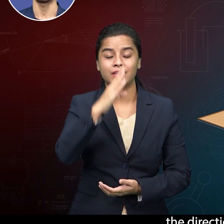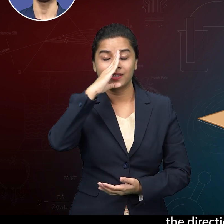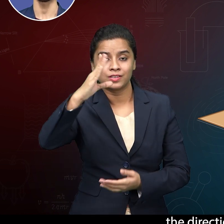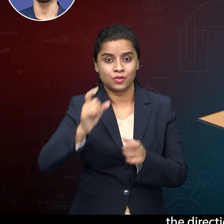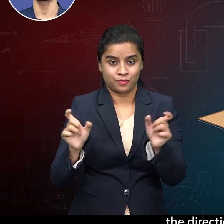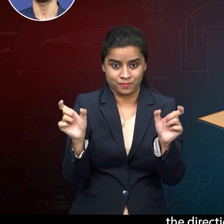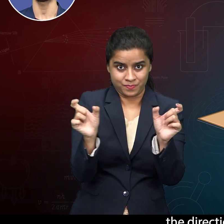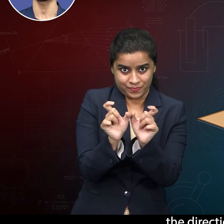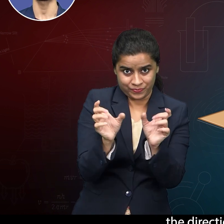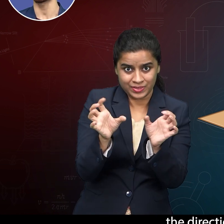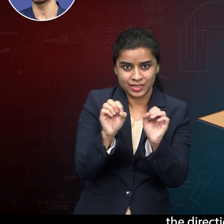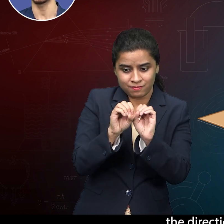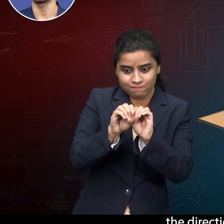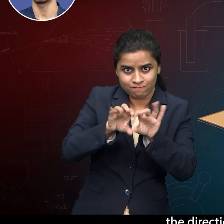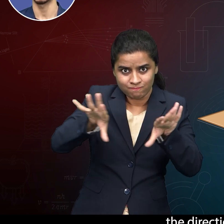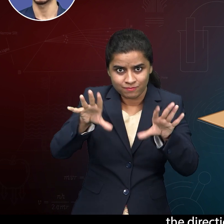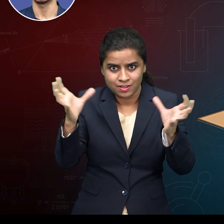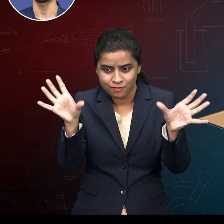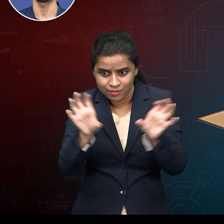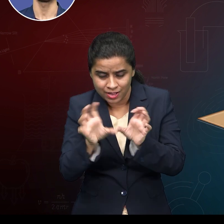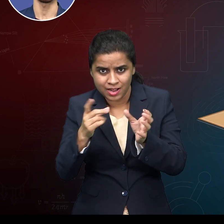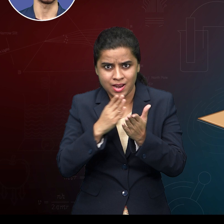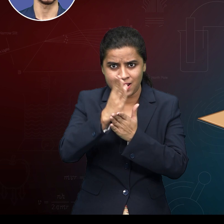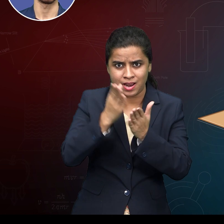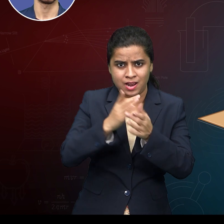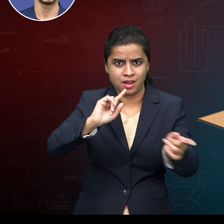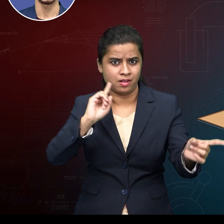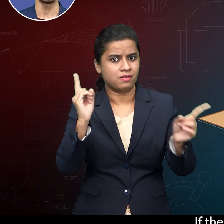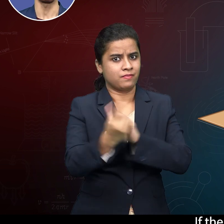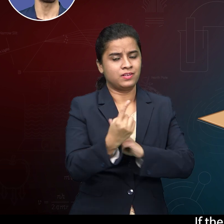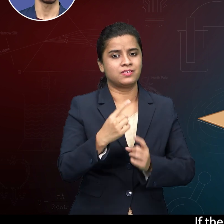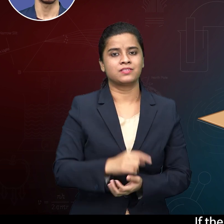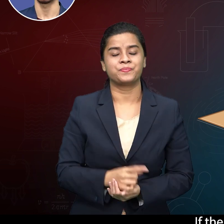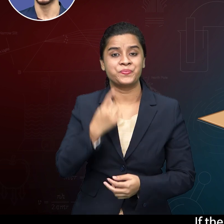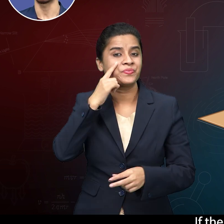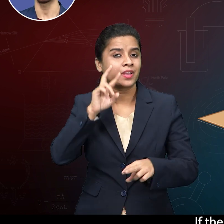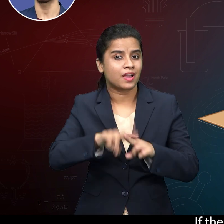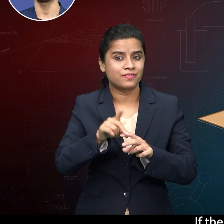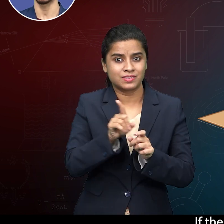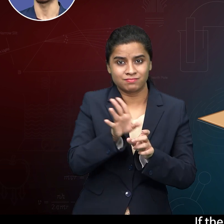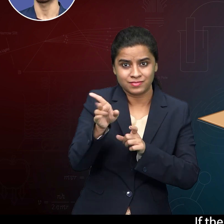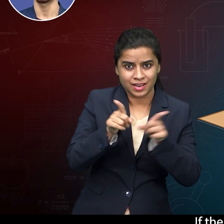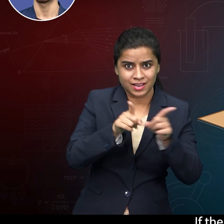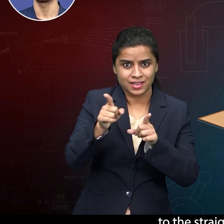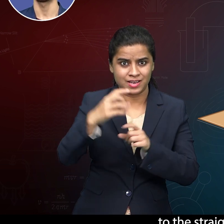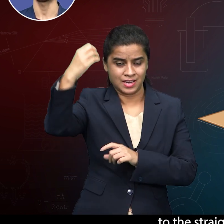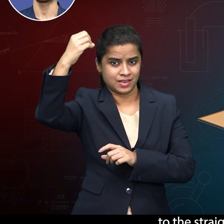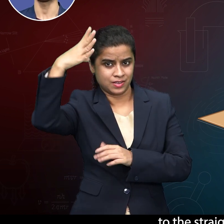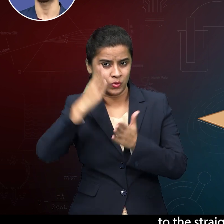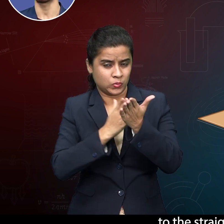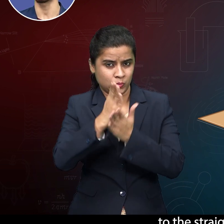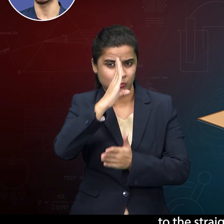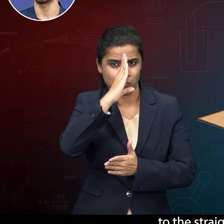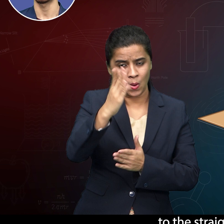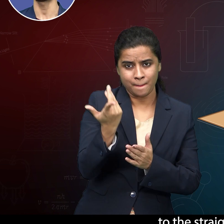The direction of magnetic field lines gets reversed if the direction of current through the